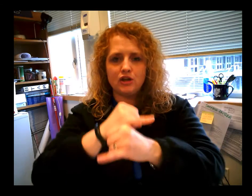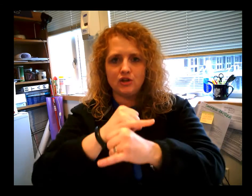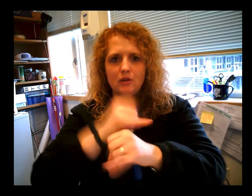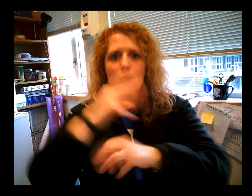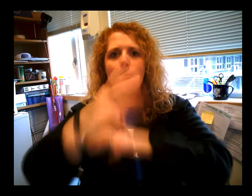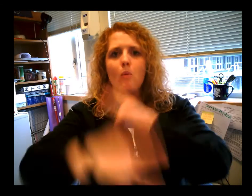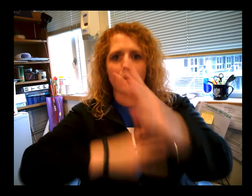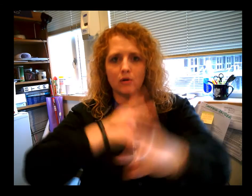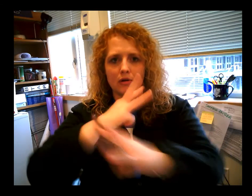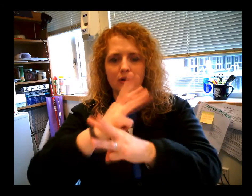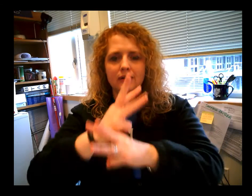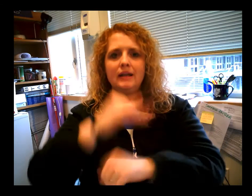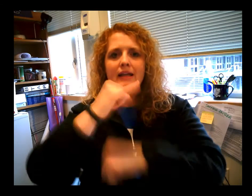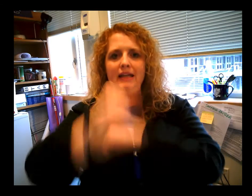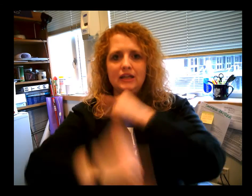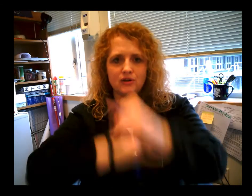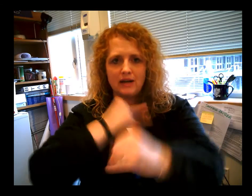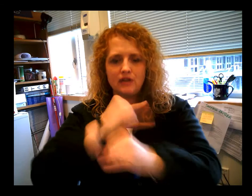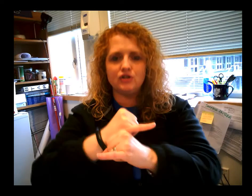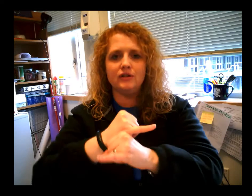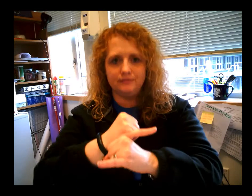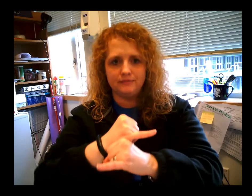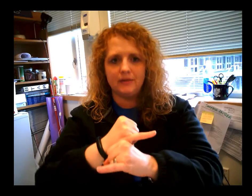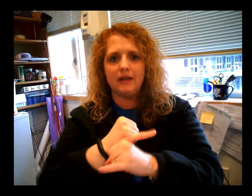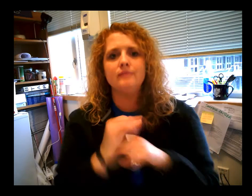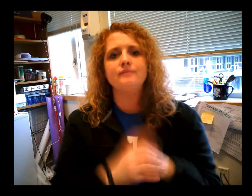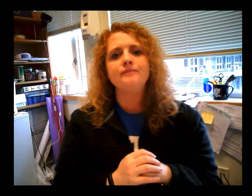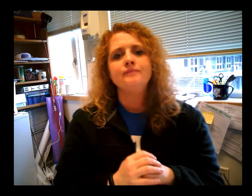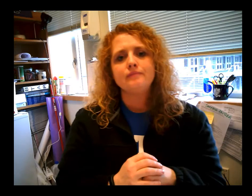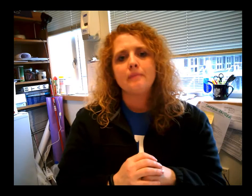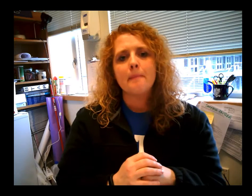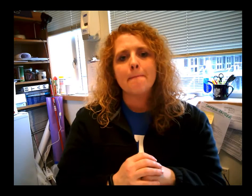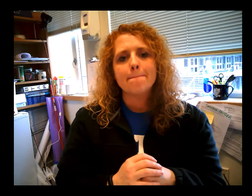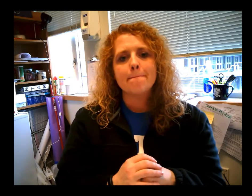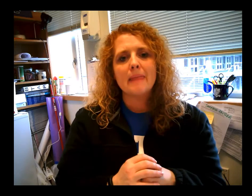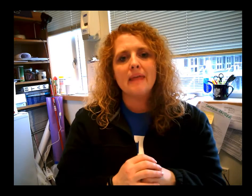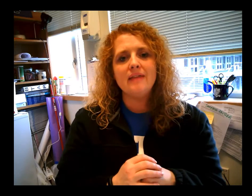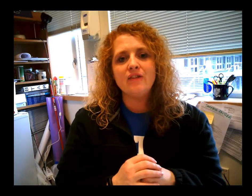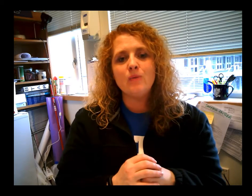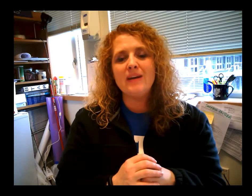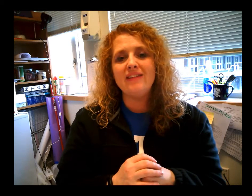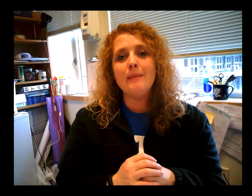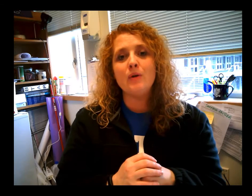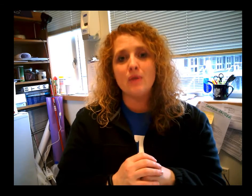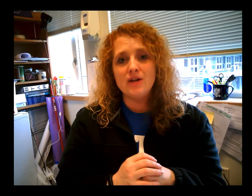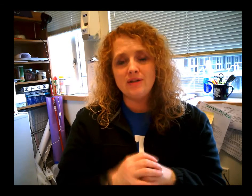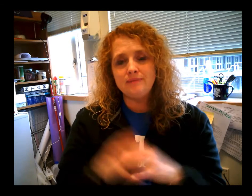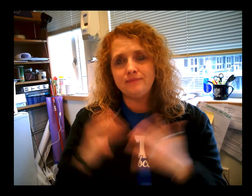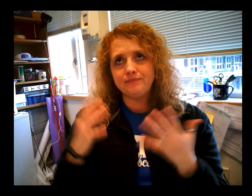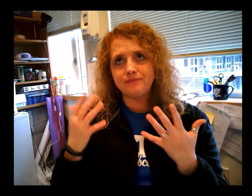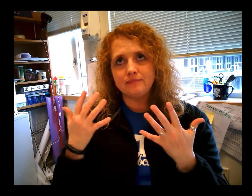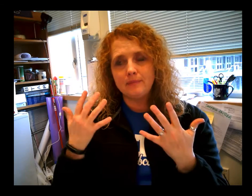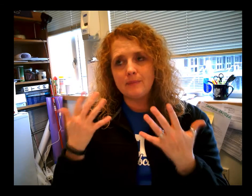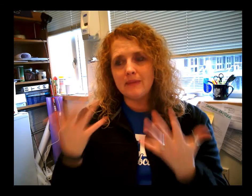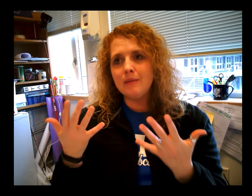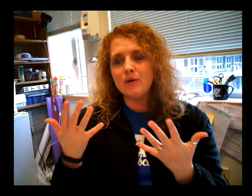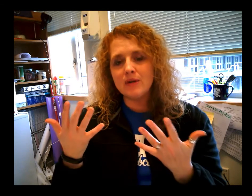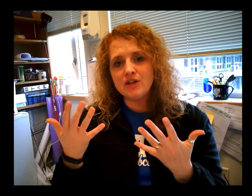international. World, international. Okay? The next one is immigration.